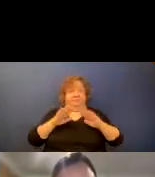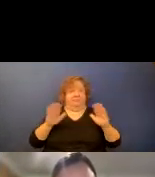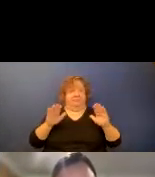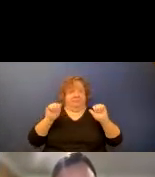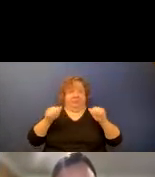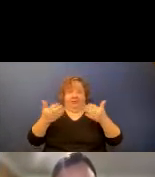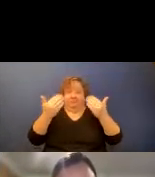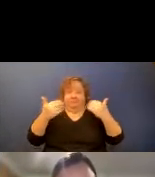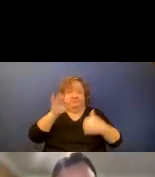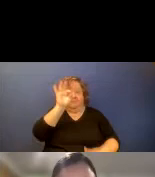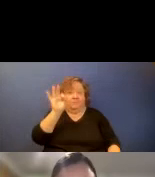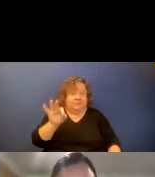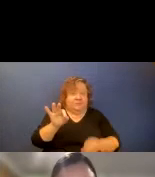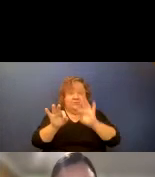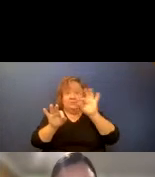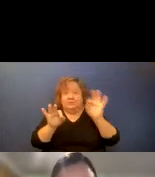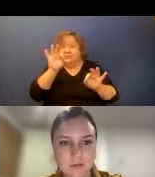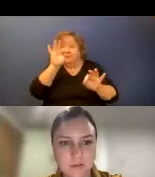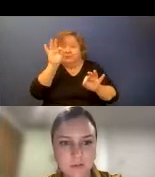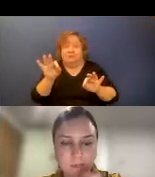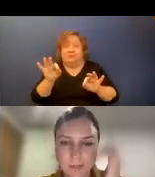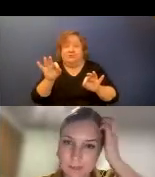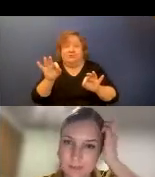anything we've missed, or should we open up the floor?